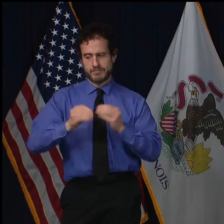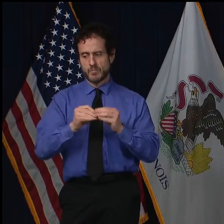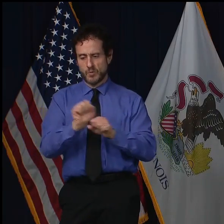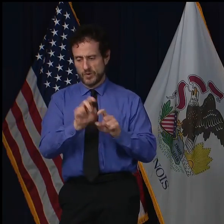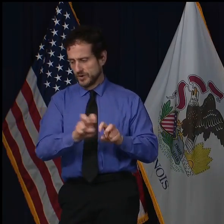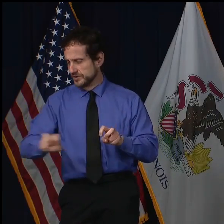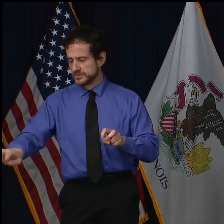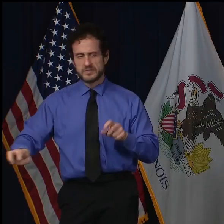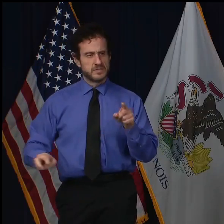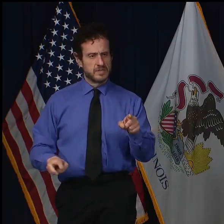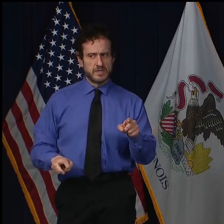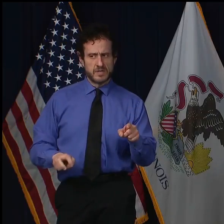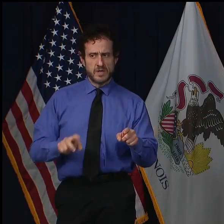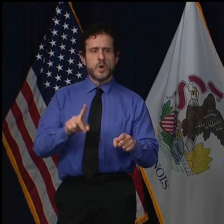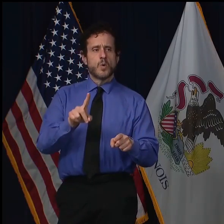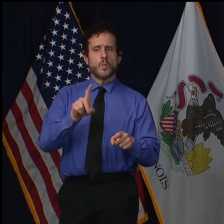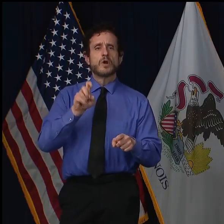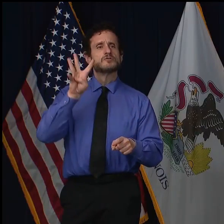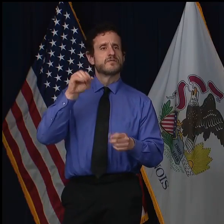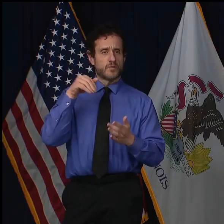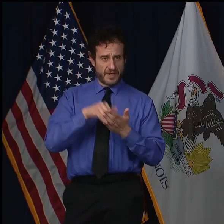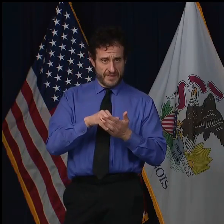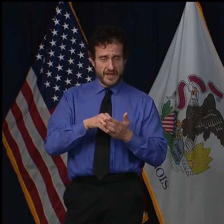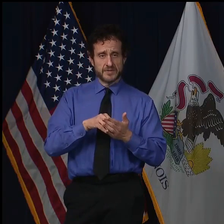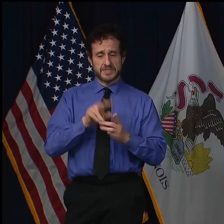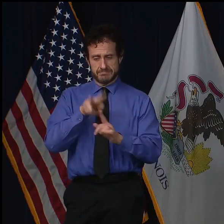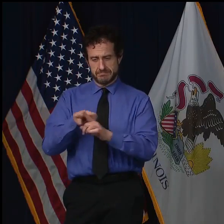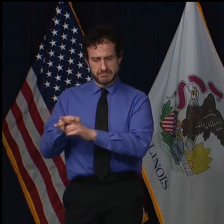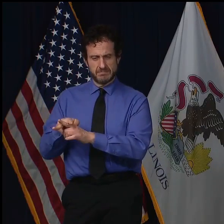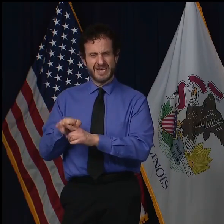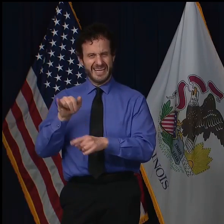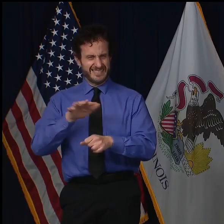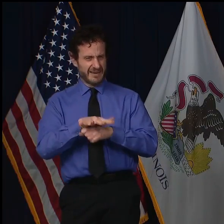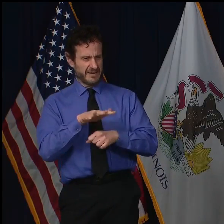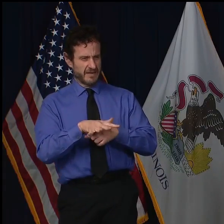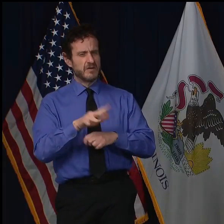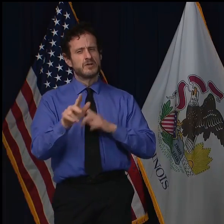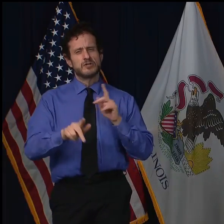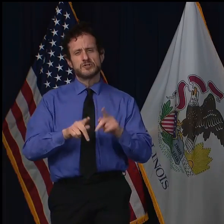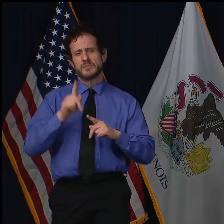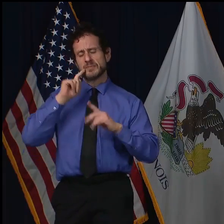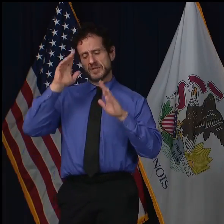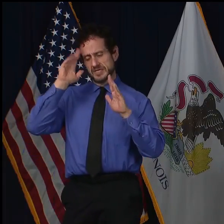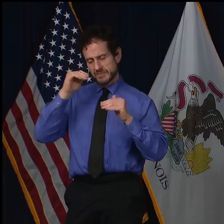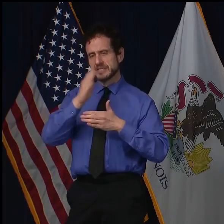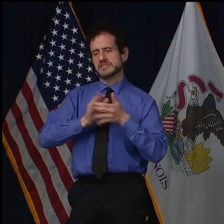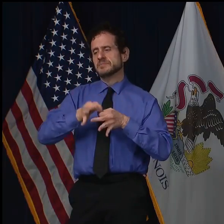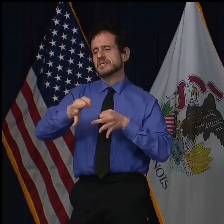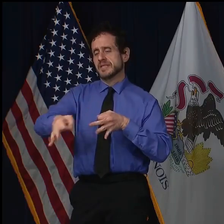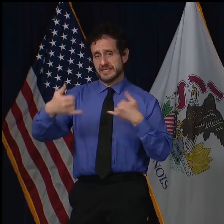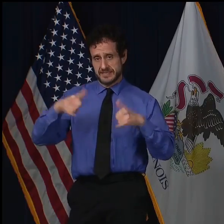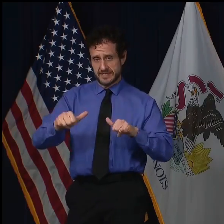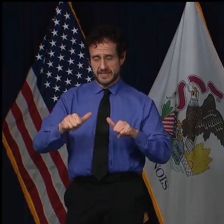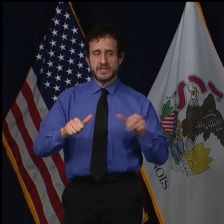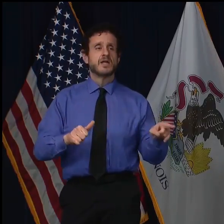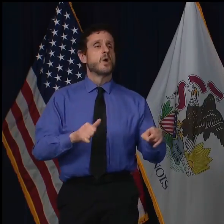140,000 claims, that's for the 1099 workers. Is that going to be enough? Should people still expect some delays?